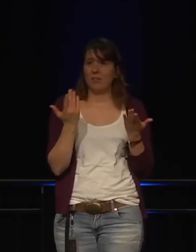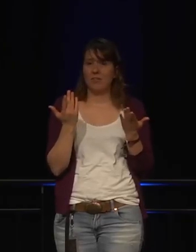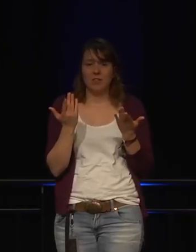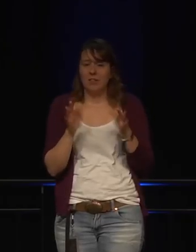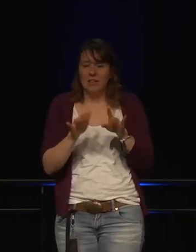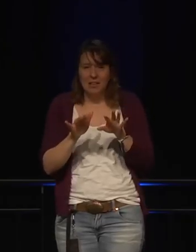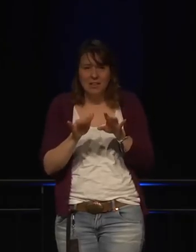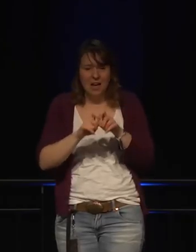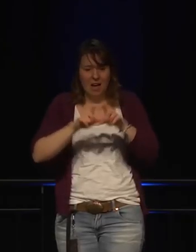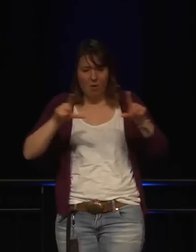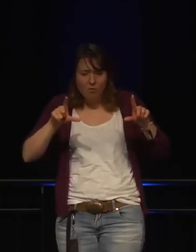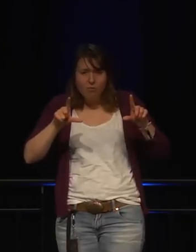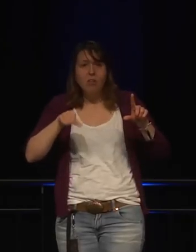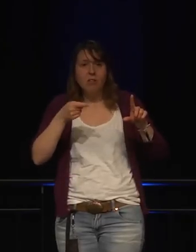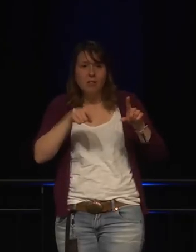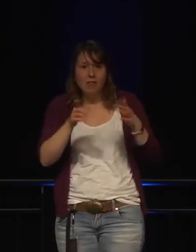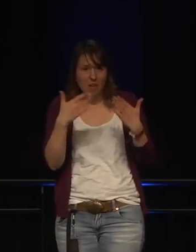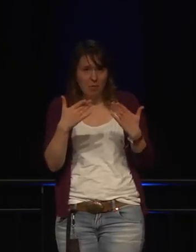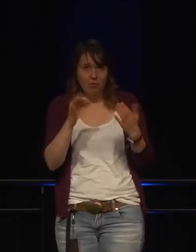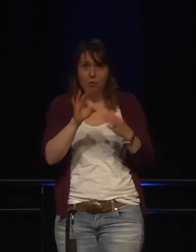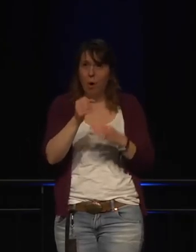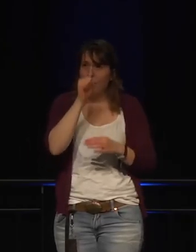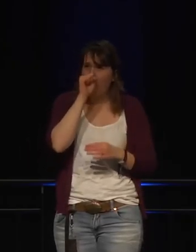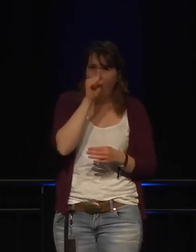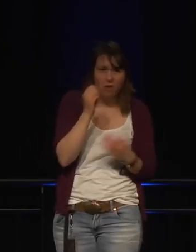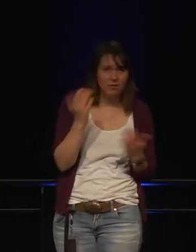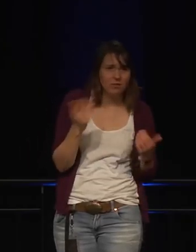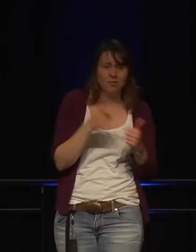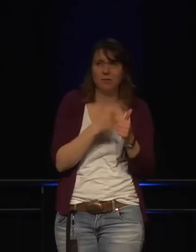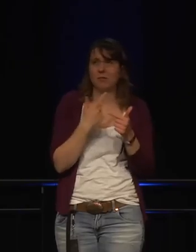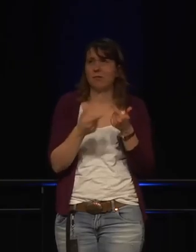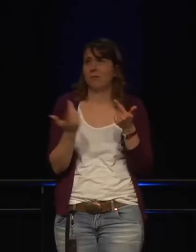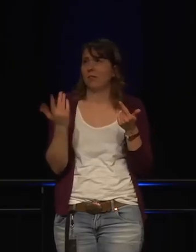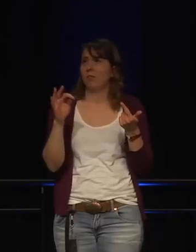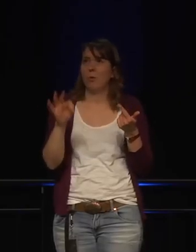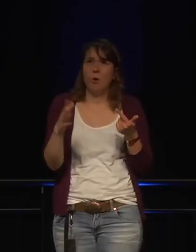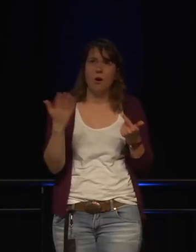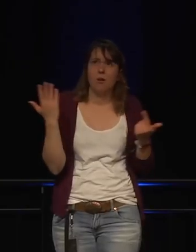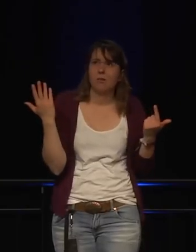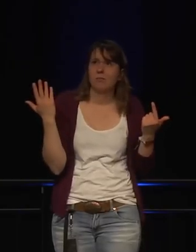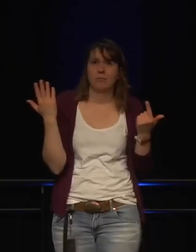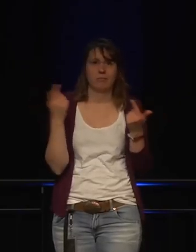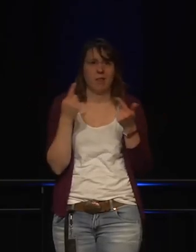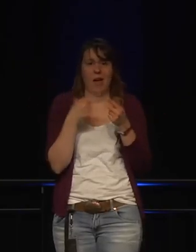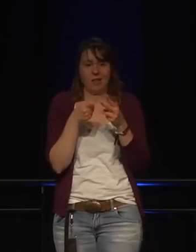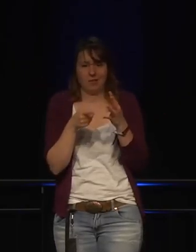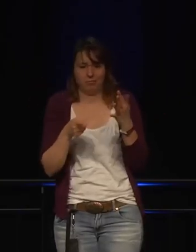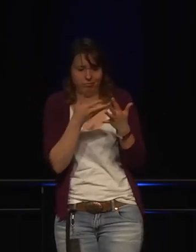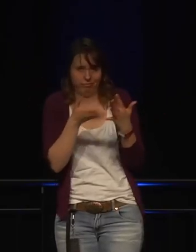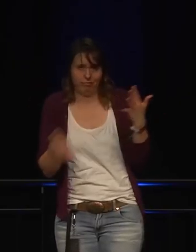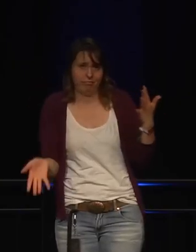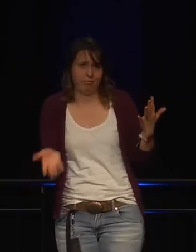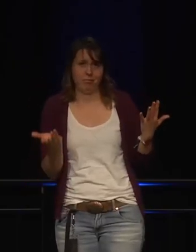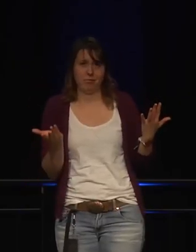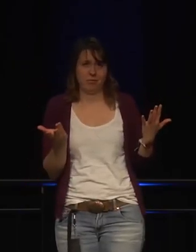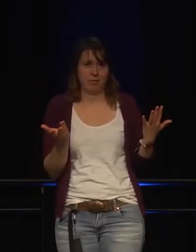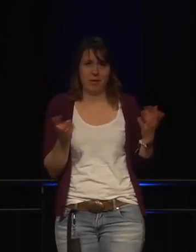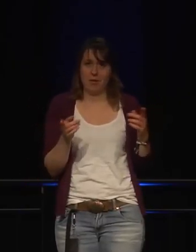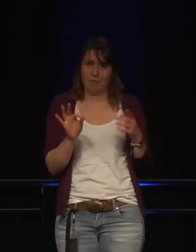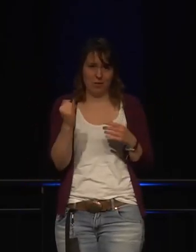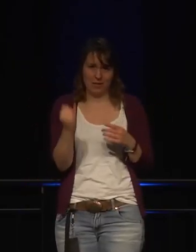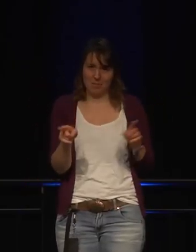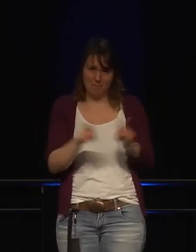children's interface, you are seeing that there are ads integrated. And in the